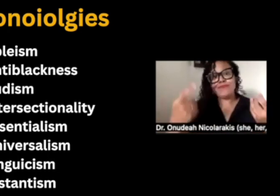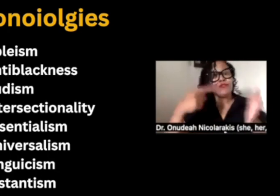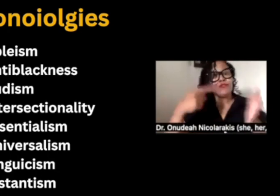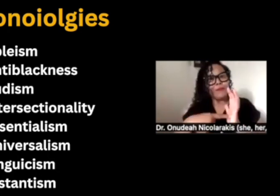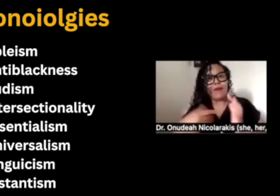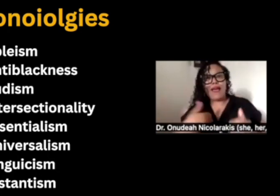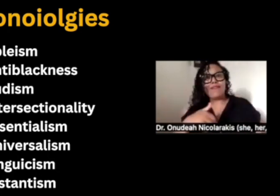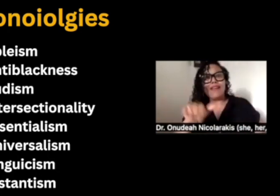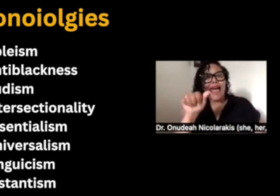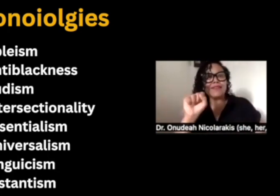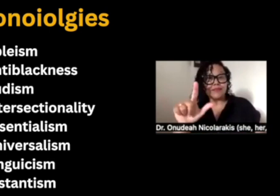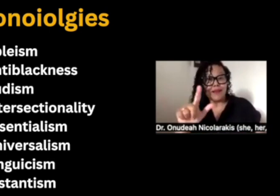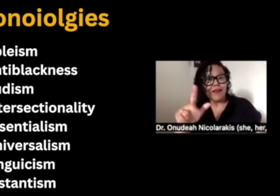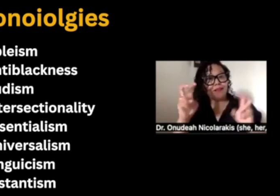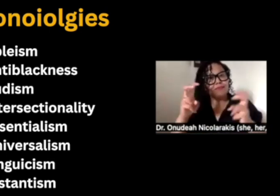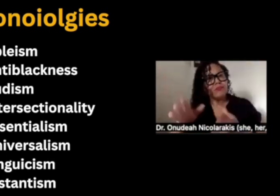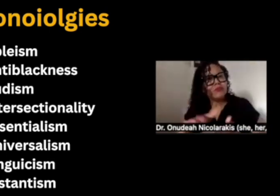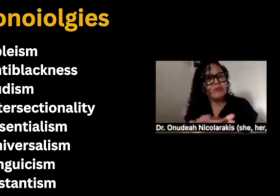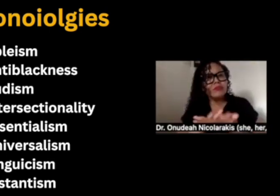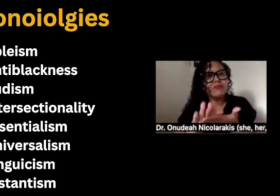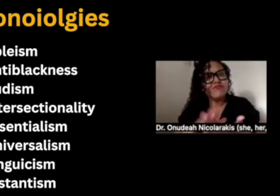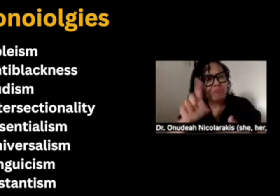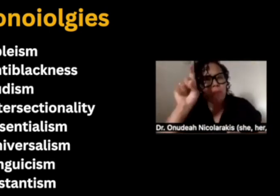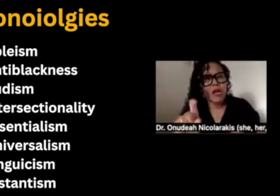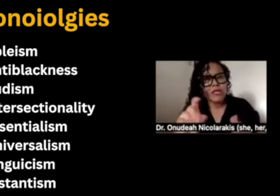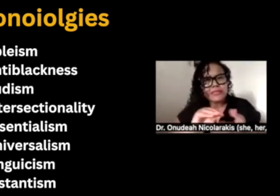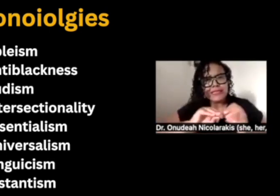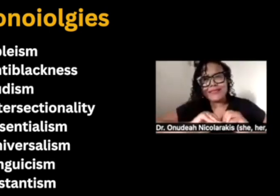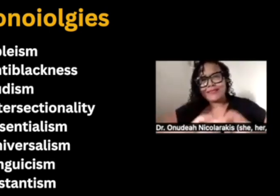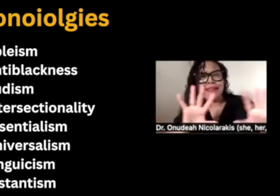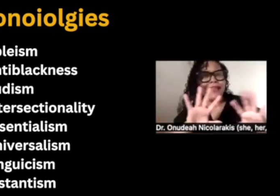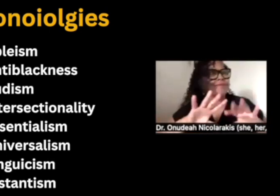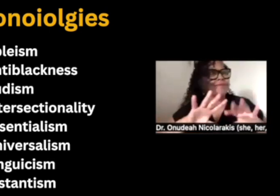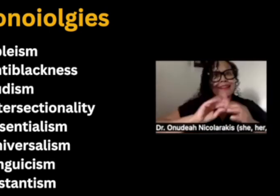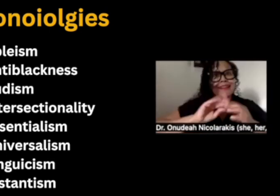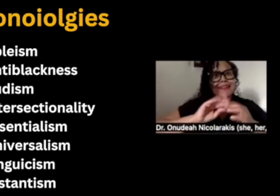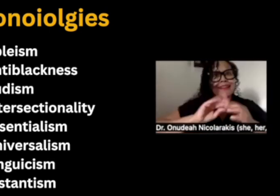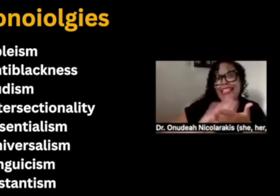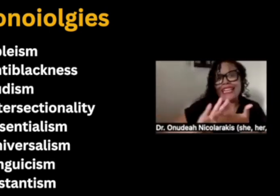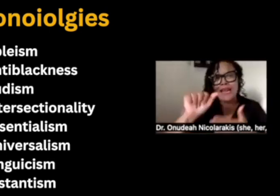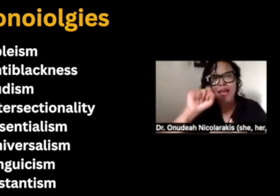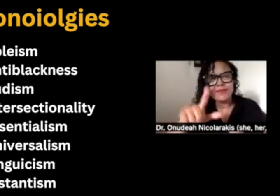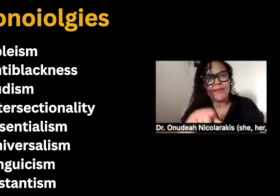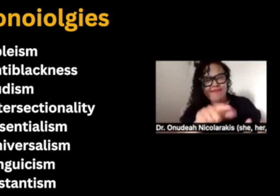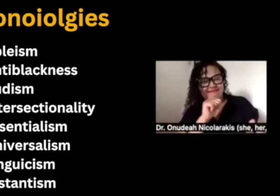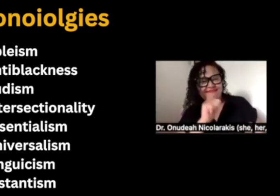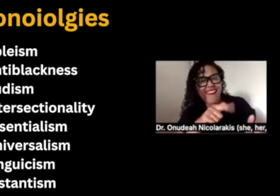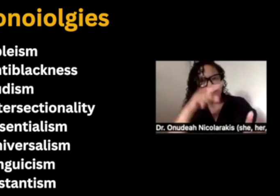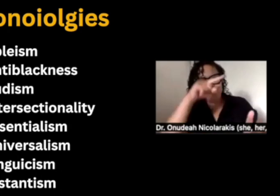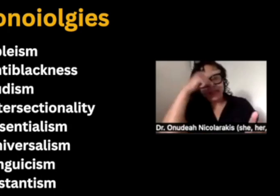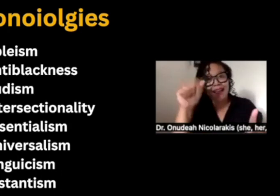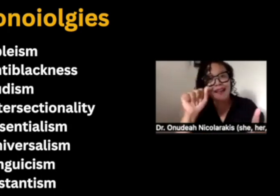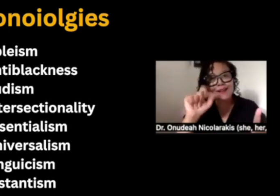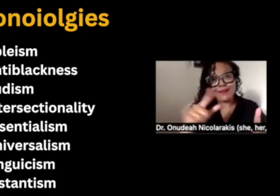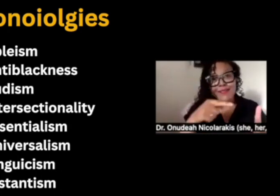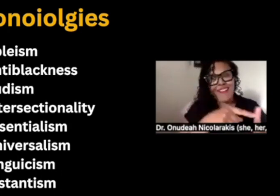we also have linguicism because we have people who say that ASL should have a particular way of